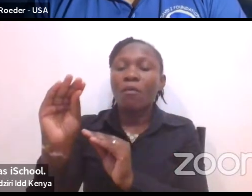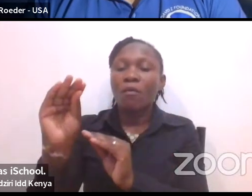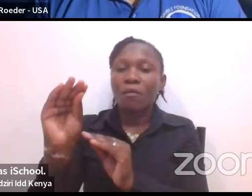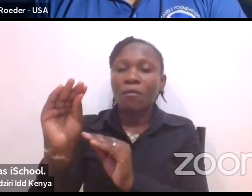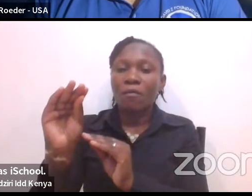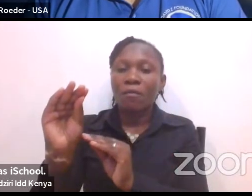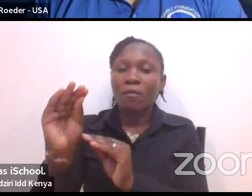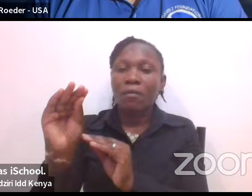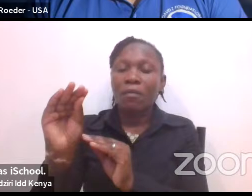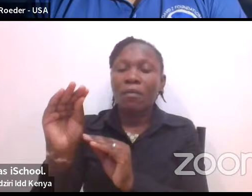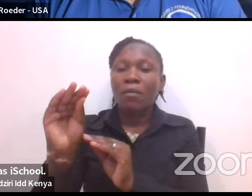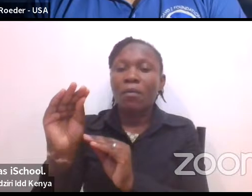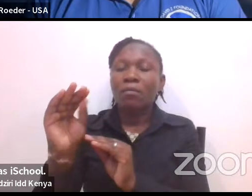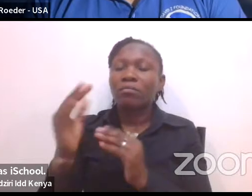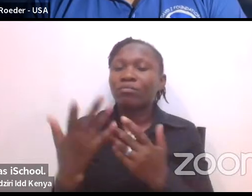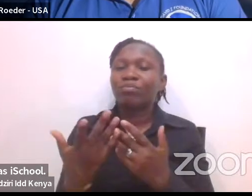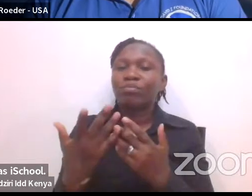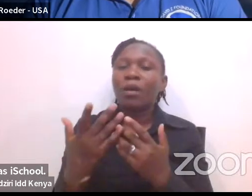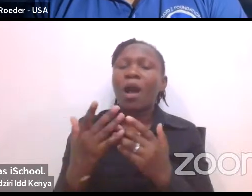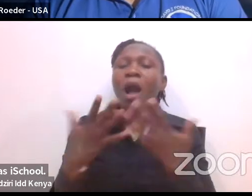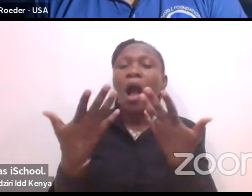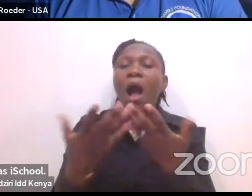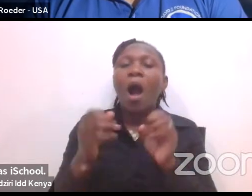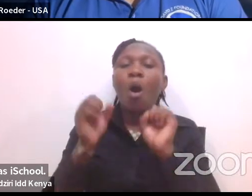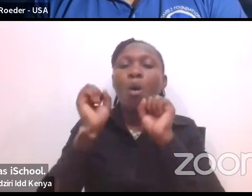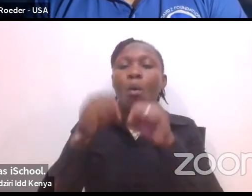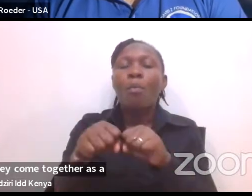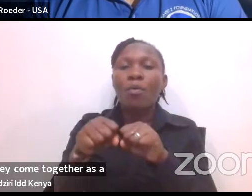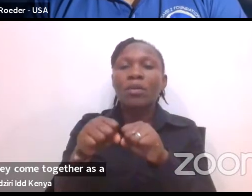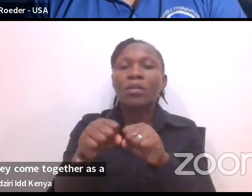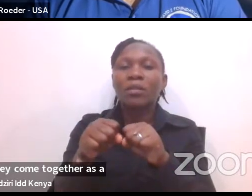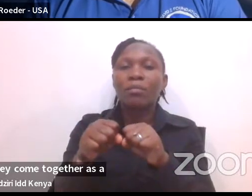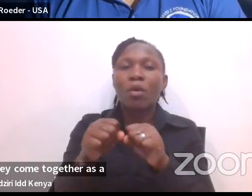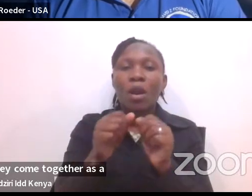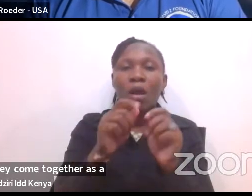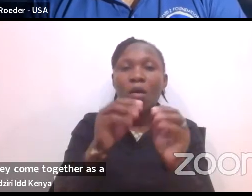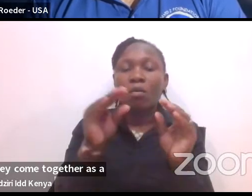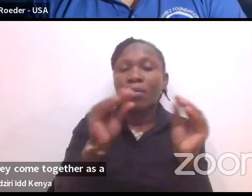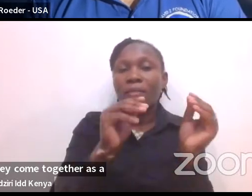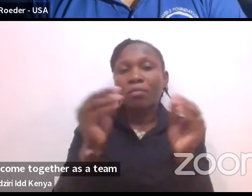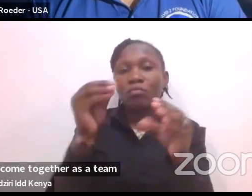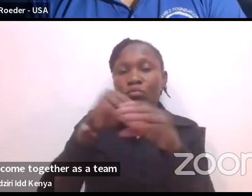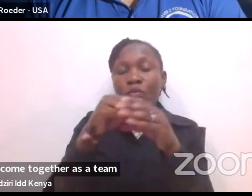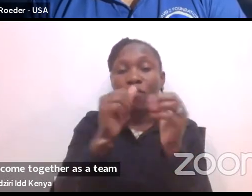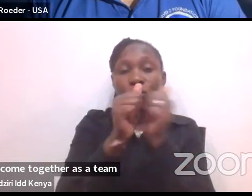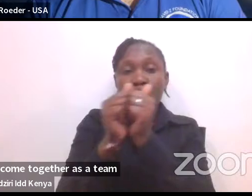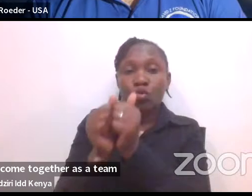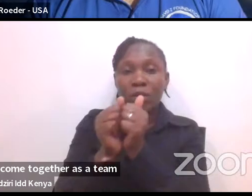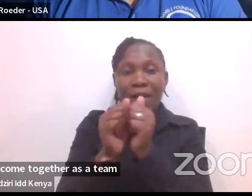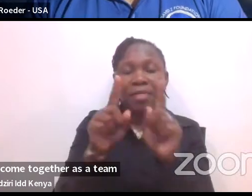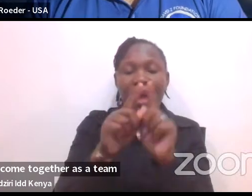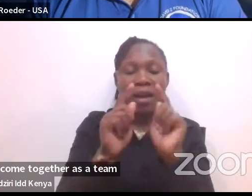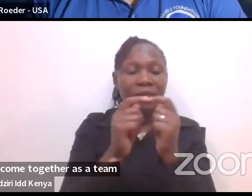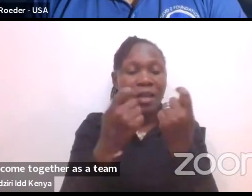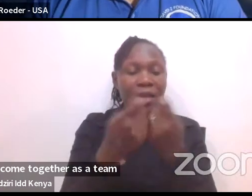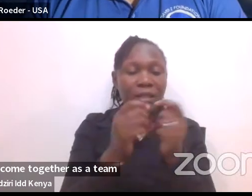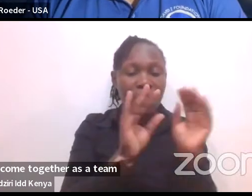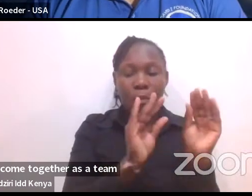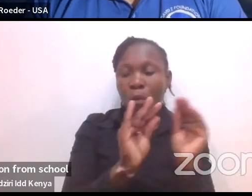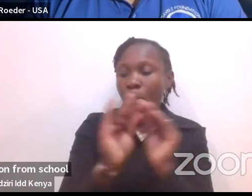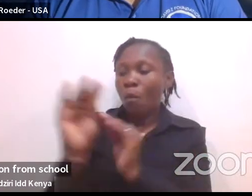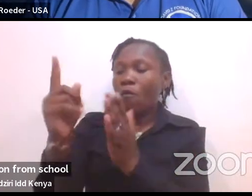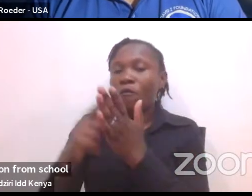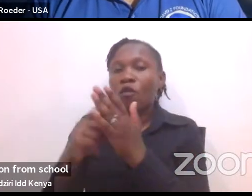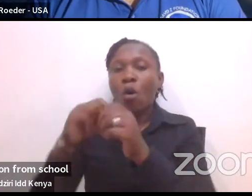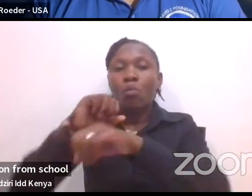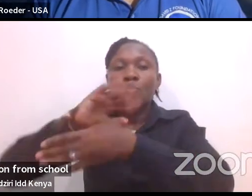how can they come together as a team to help them to transition from school to work, or even